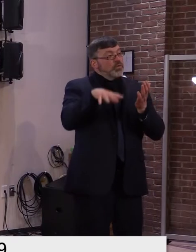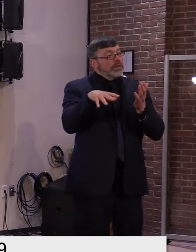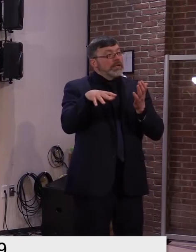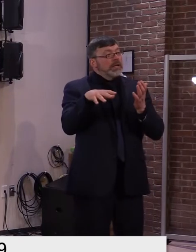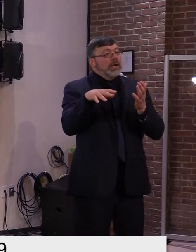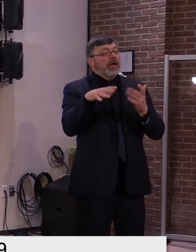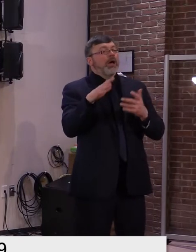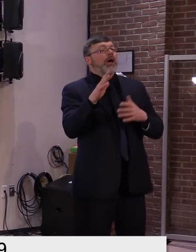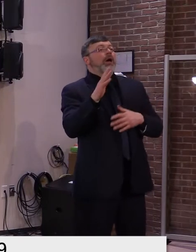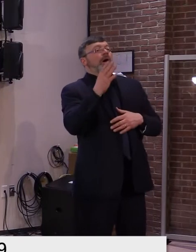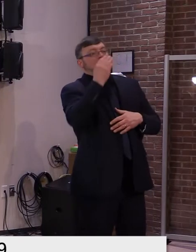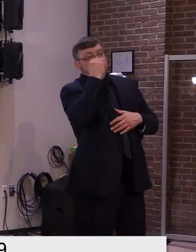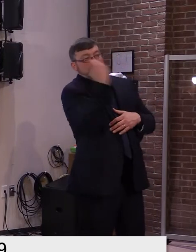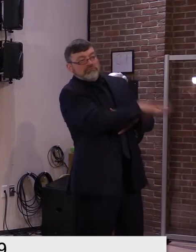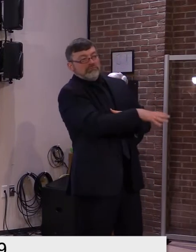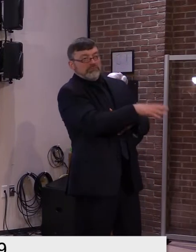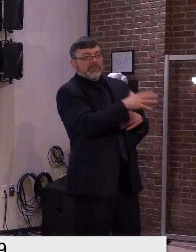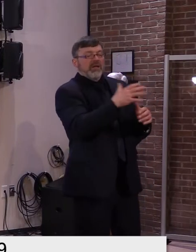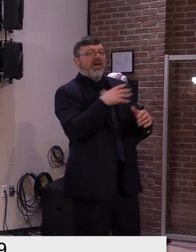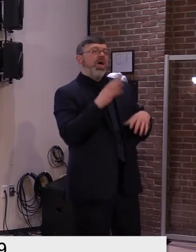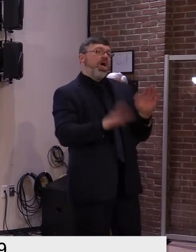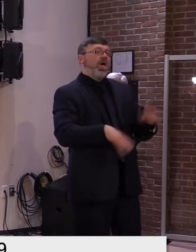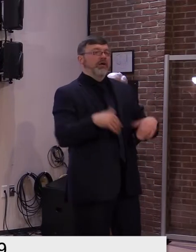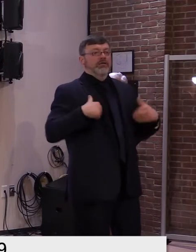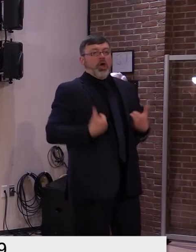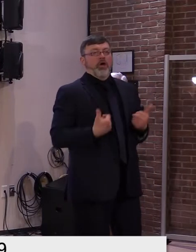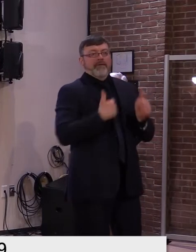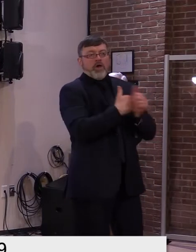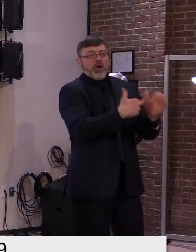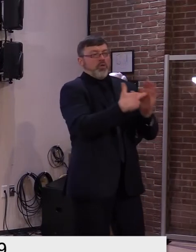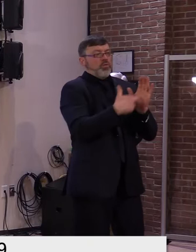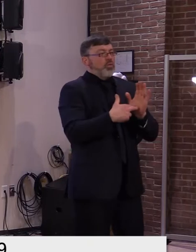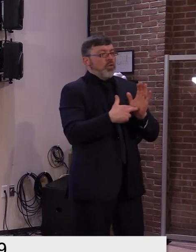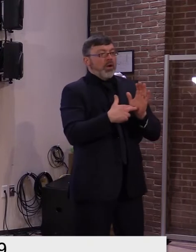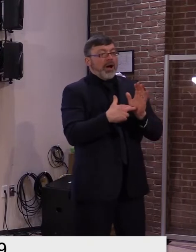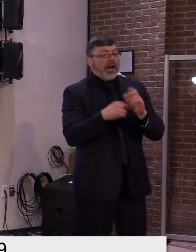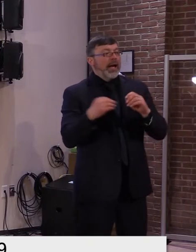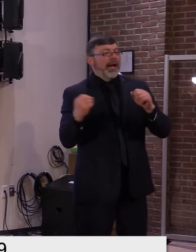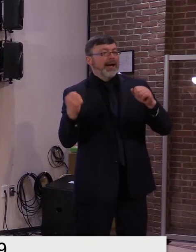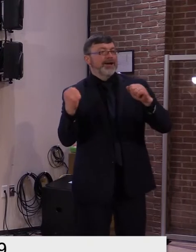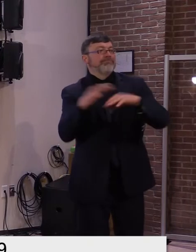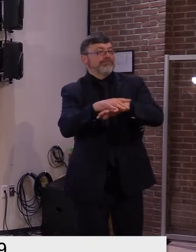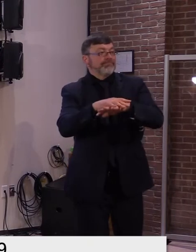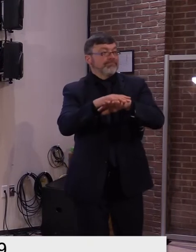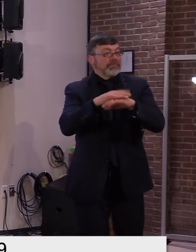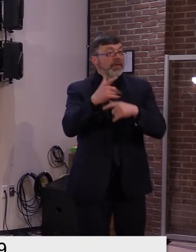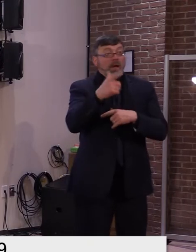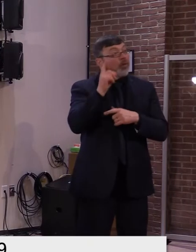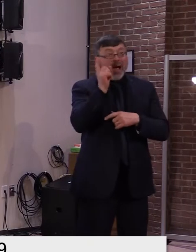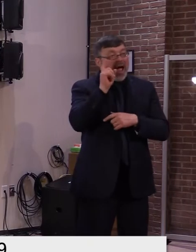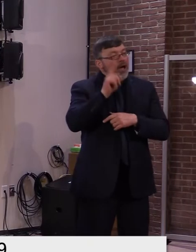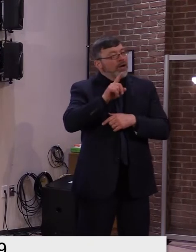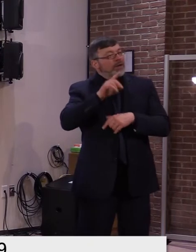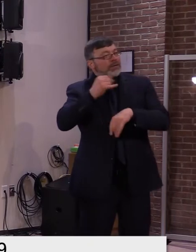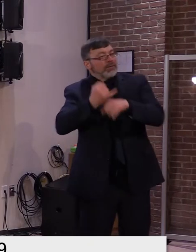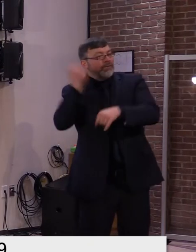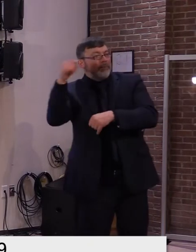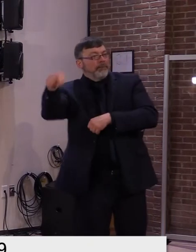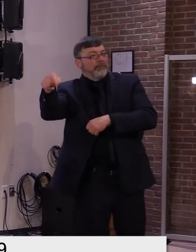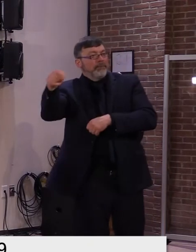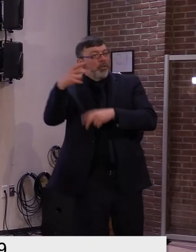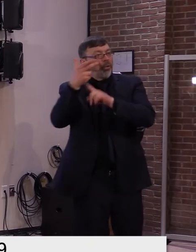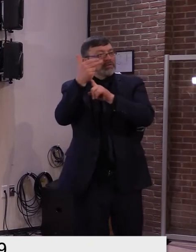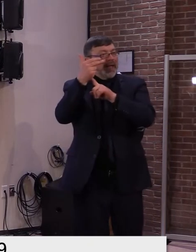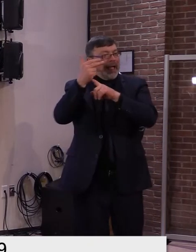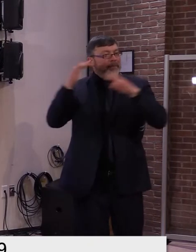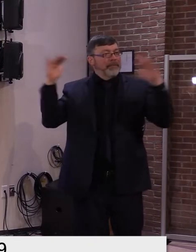circumvented the restrictions in place by renting a room at a hotel and packing a bunch of students